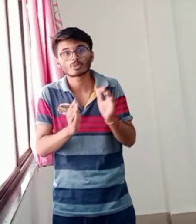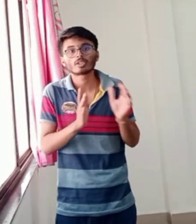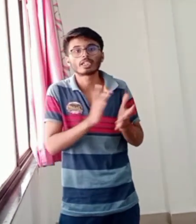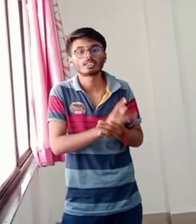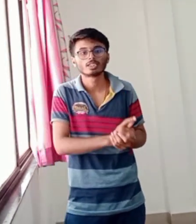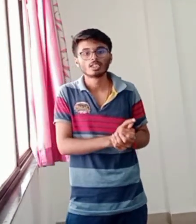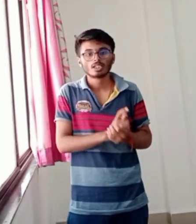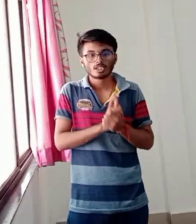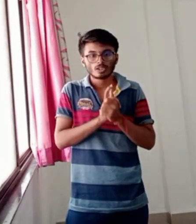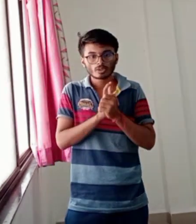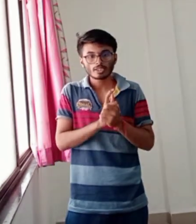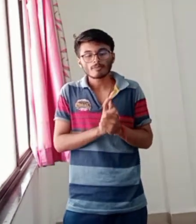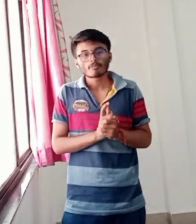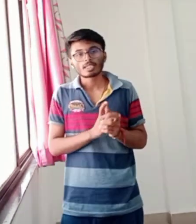polynucleotide. Okay, and